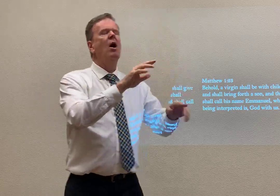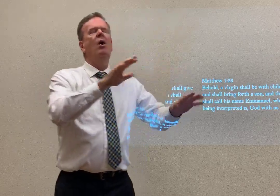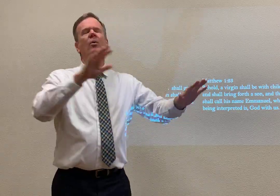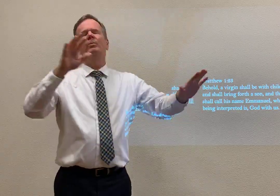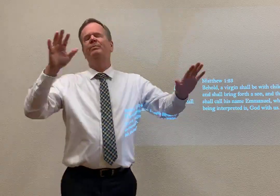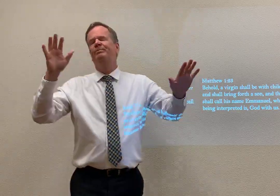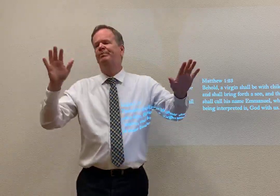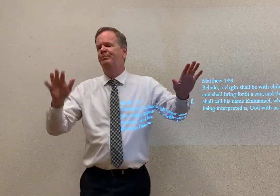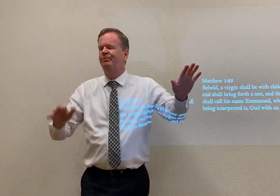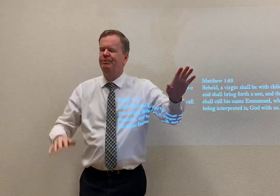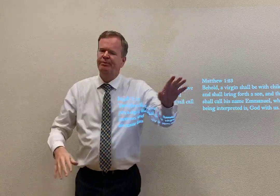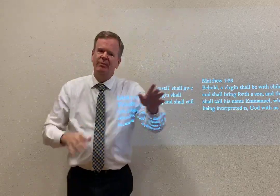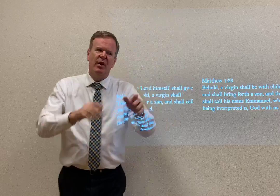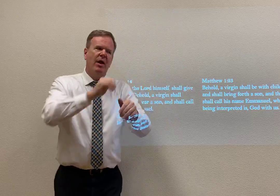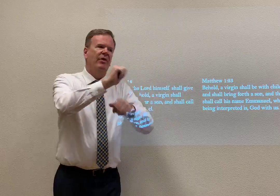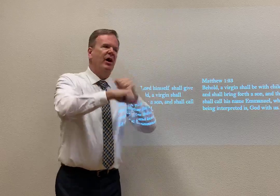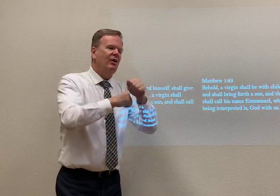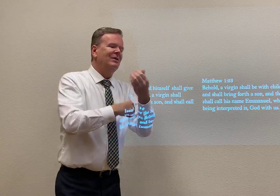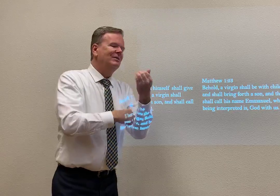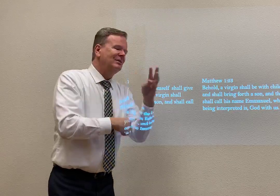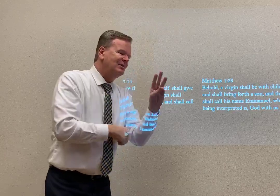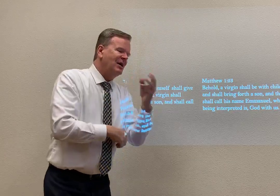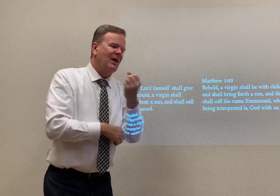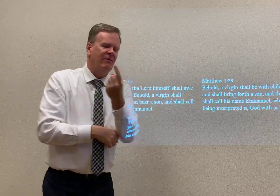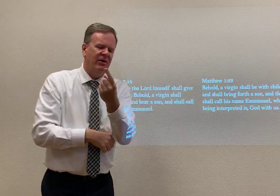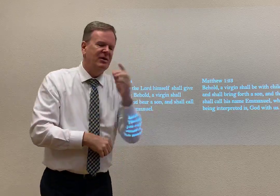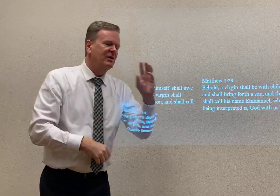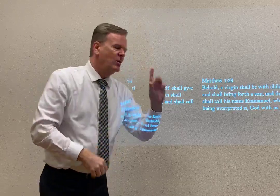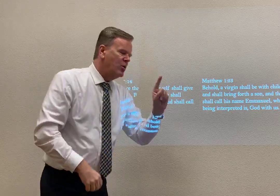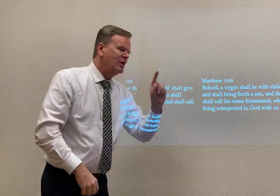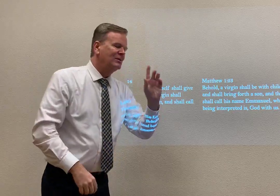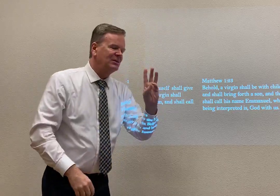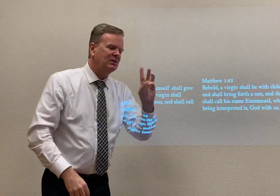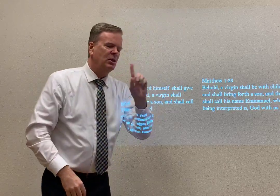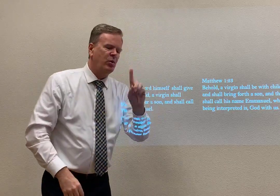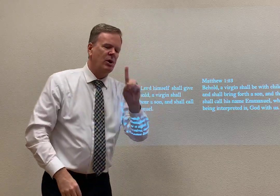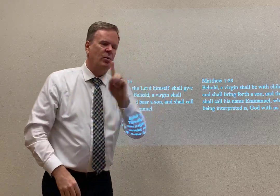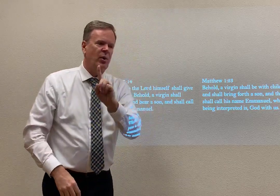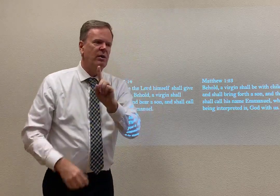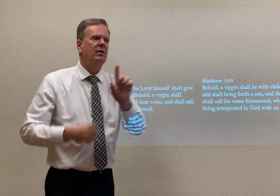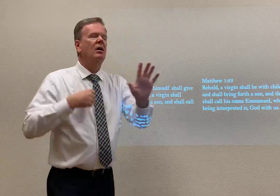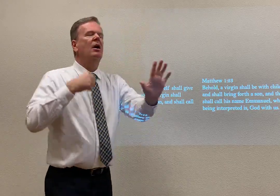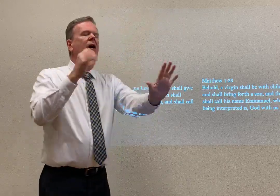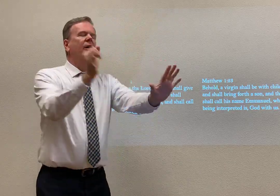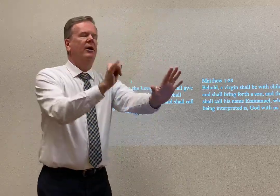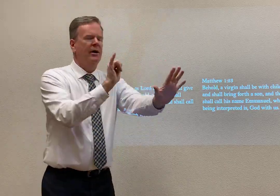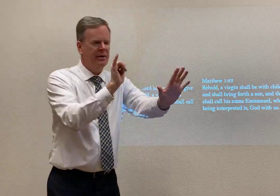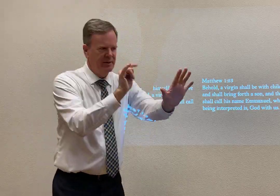Right. Oh, I know what you're talking about. You're talking about the year 1611. Got